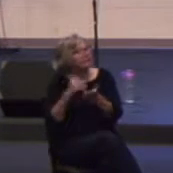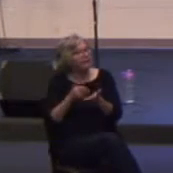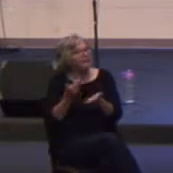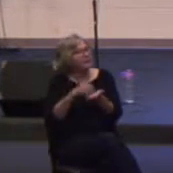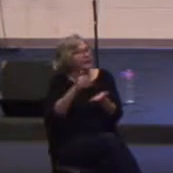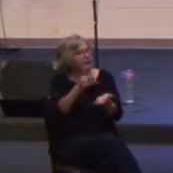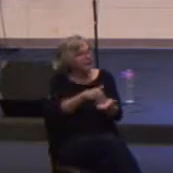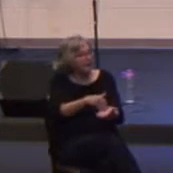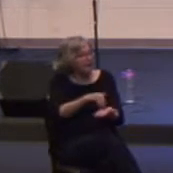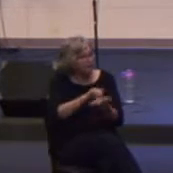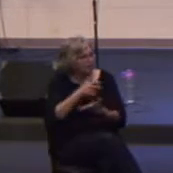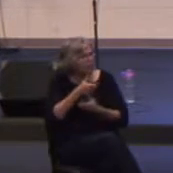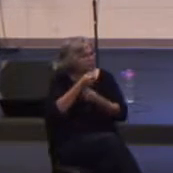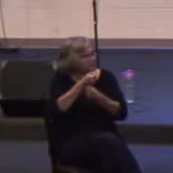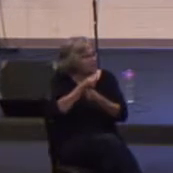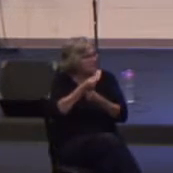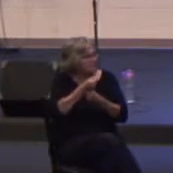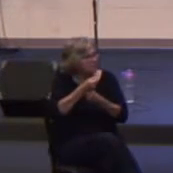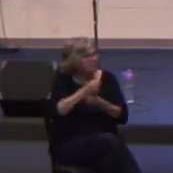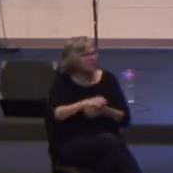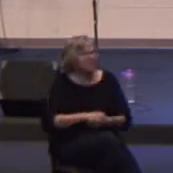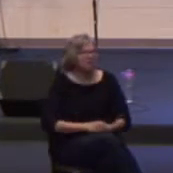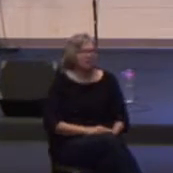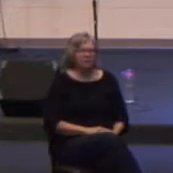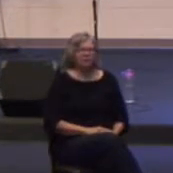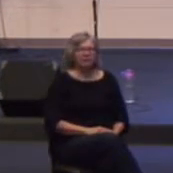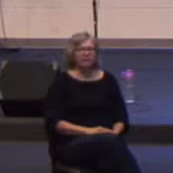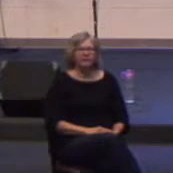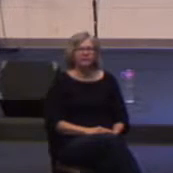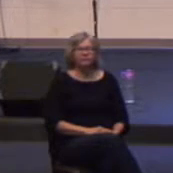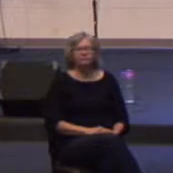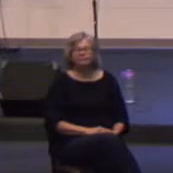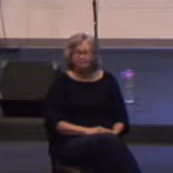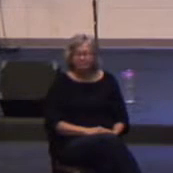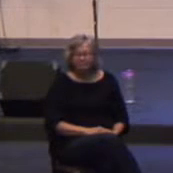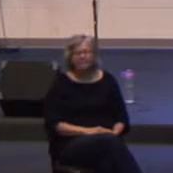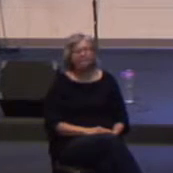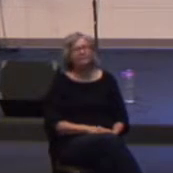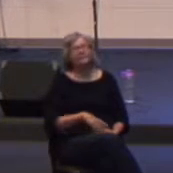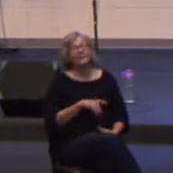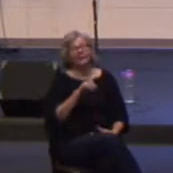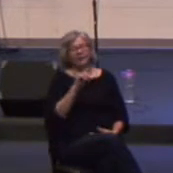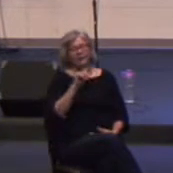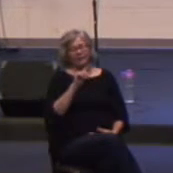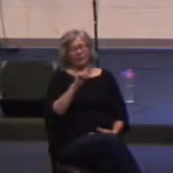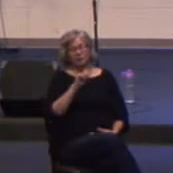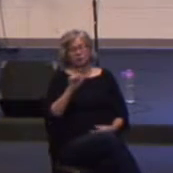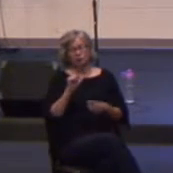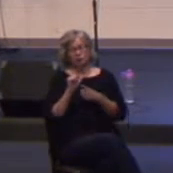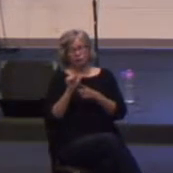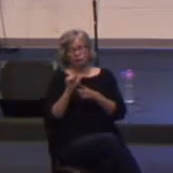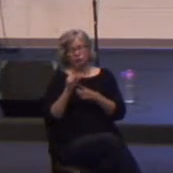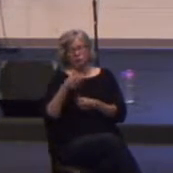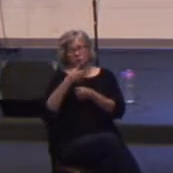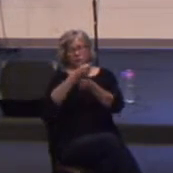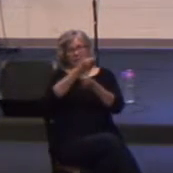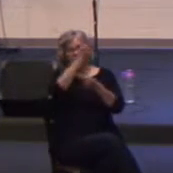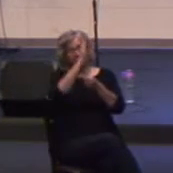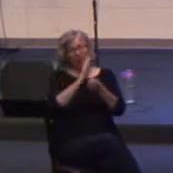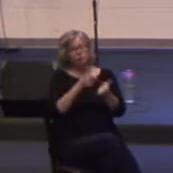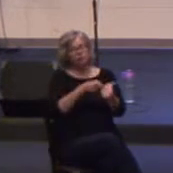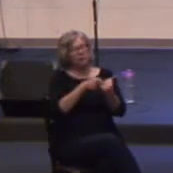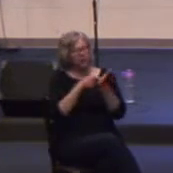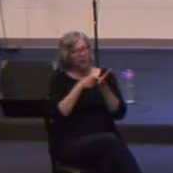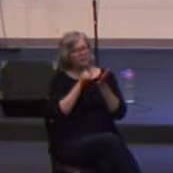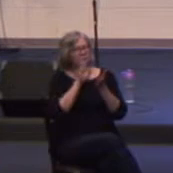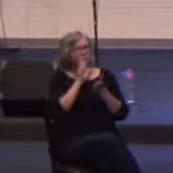over and over again. And like any tool, trusting God requires